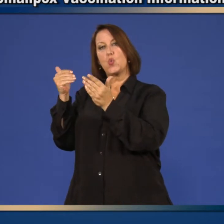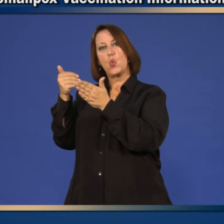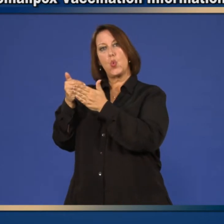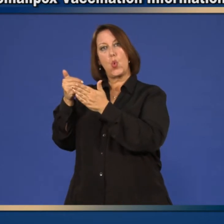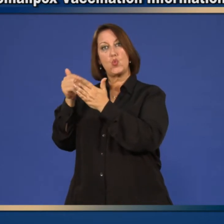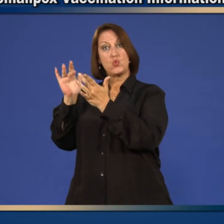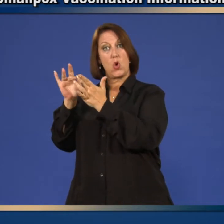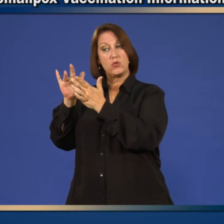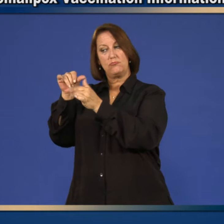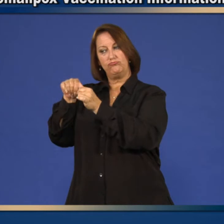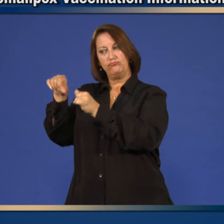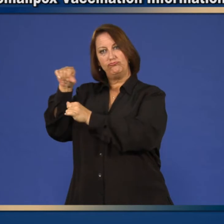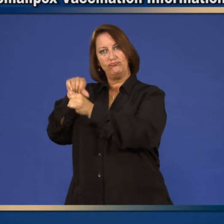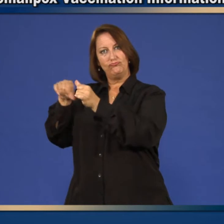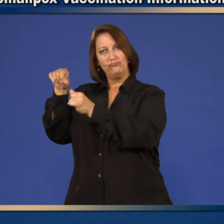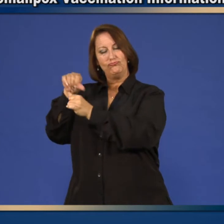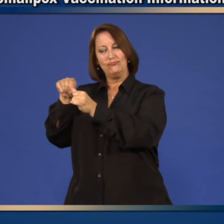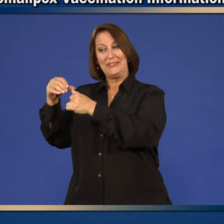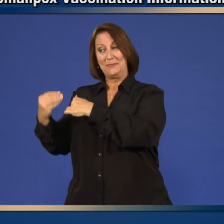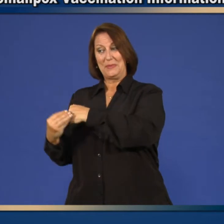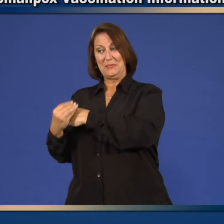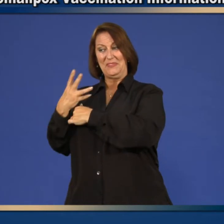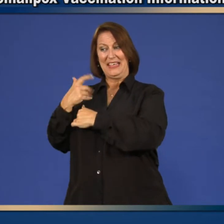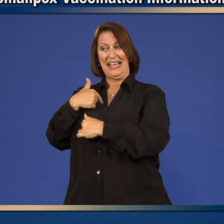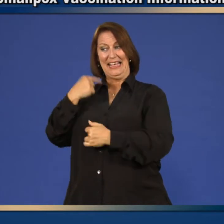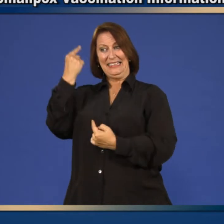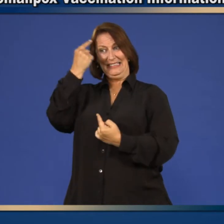to consider pregnancy termination?